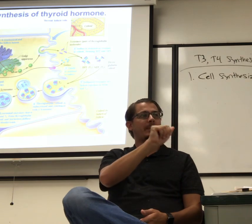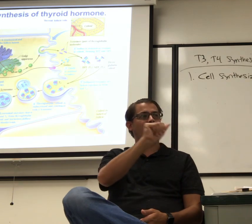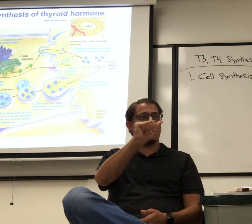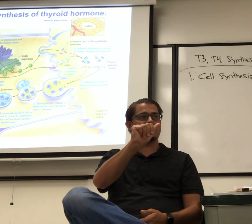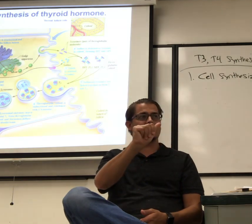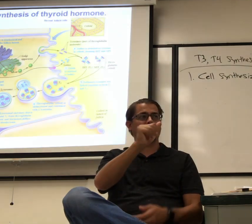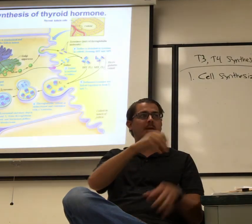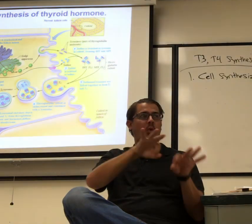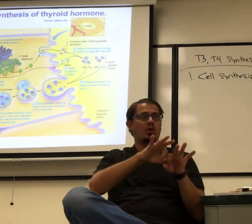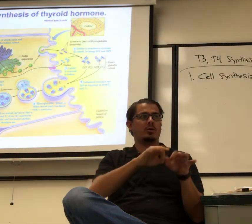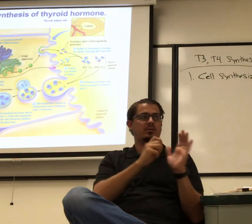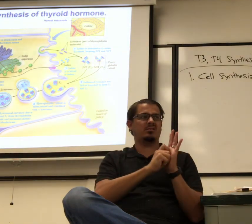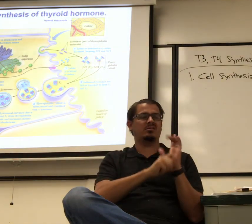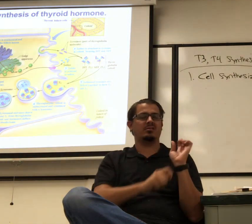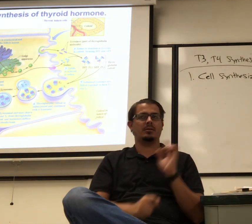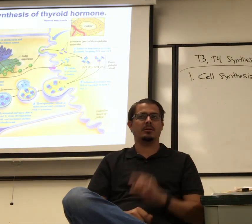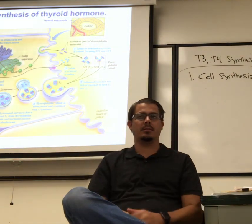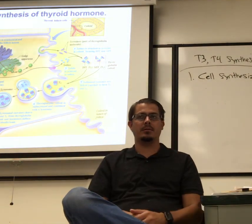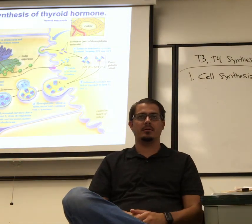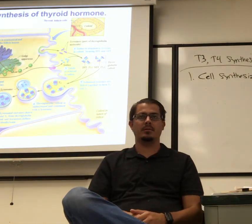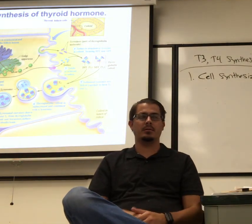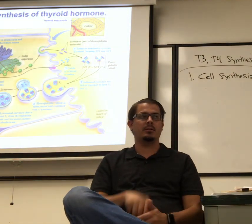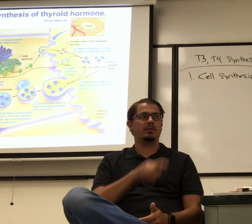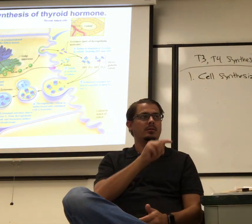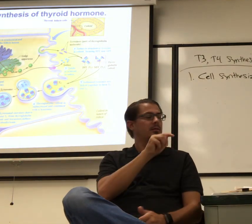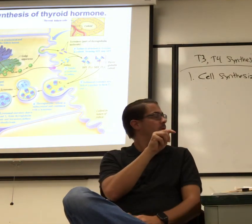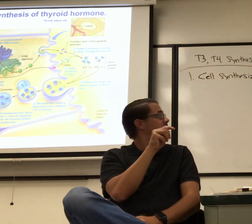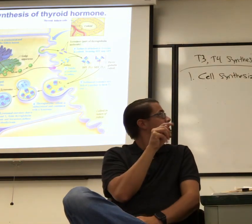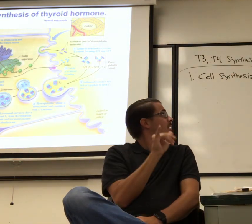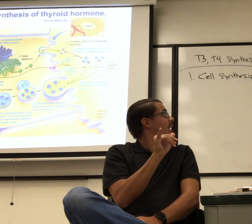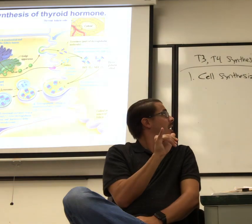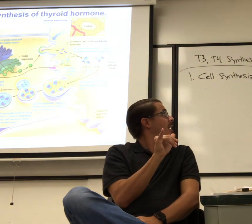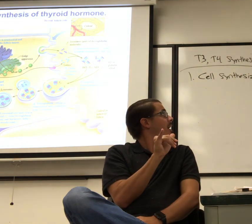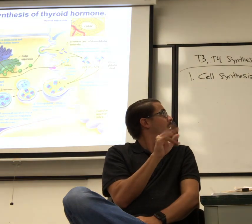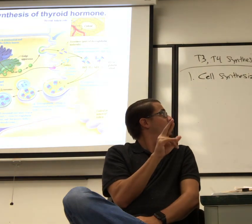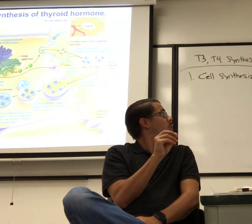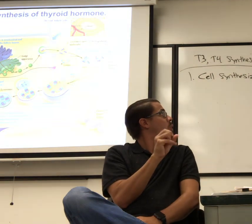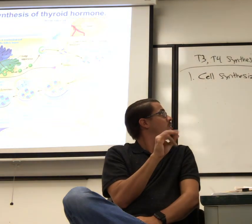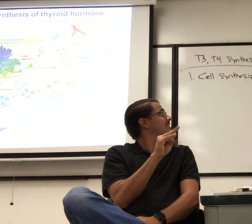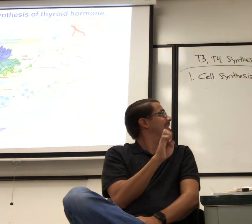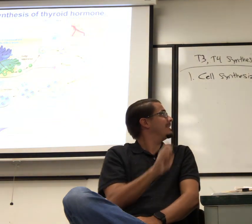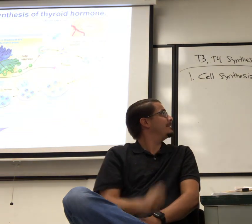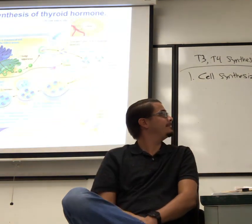In particular, the tyrosine amino acids are important.